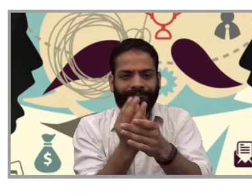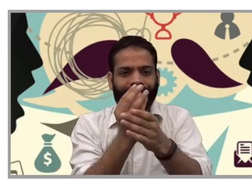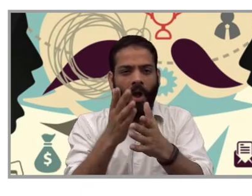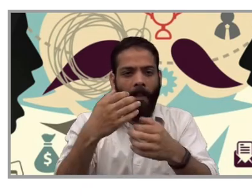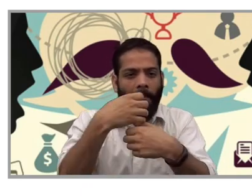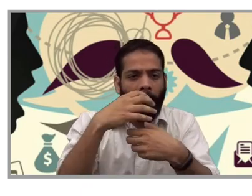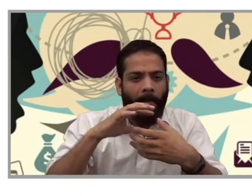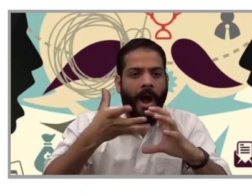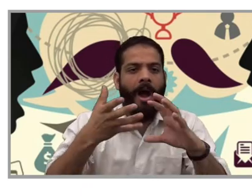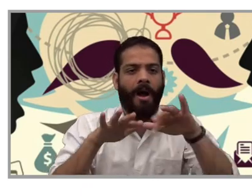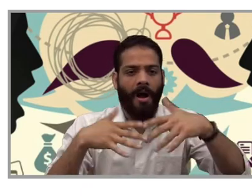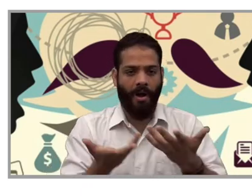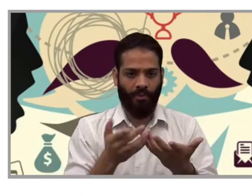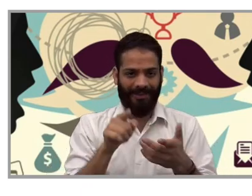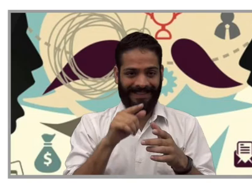lexicon.